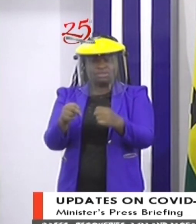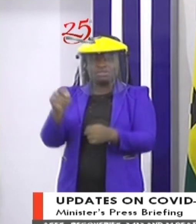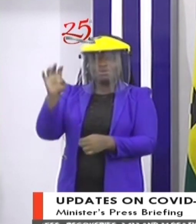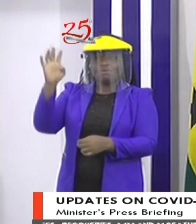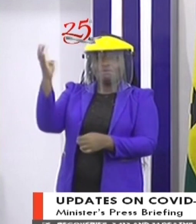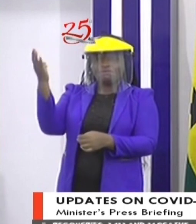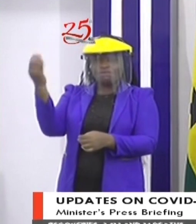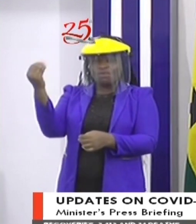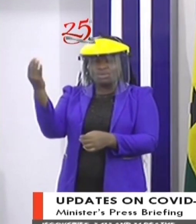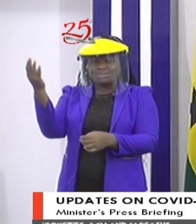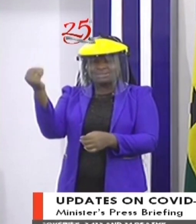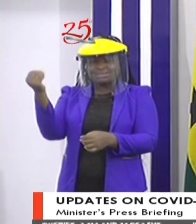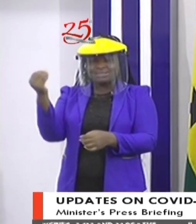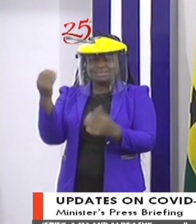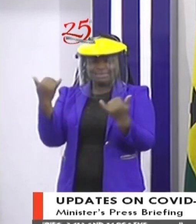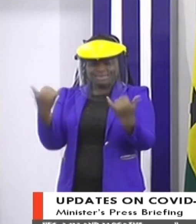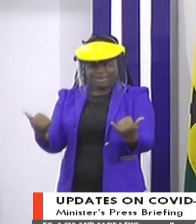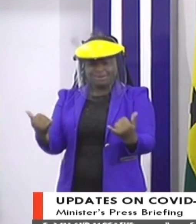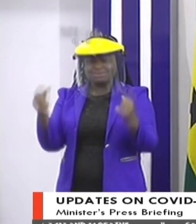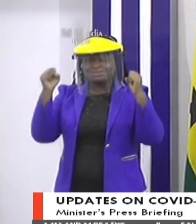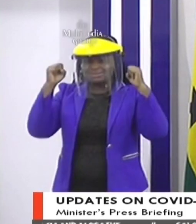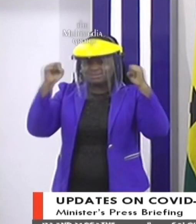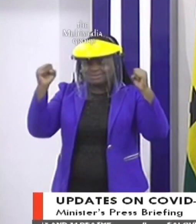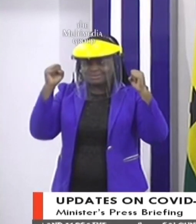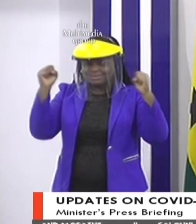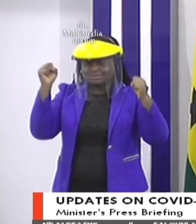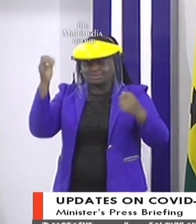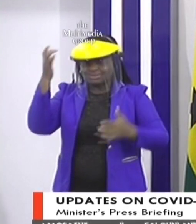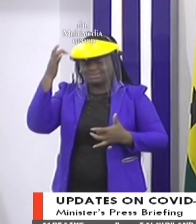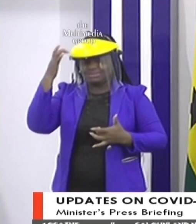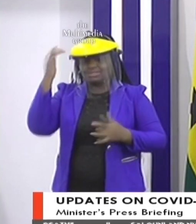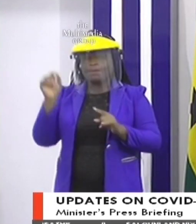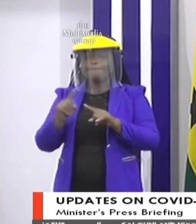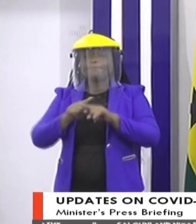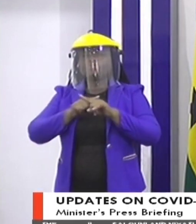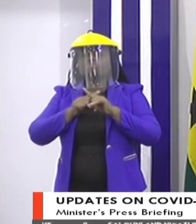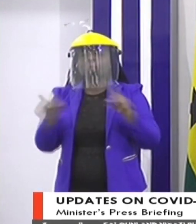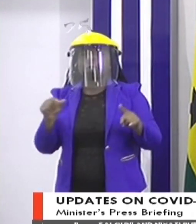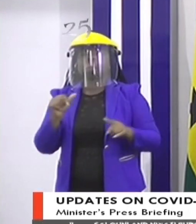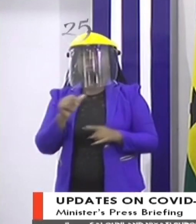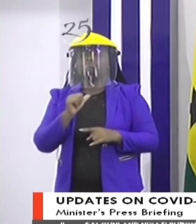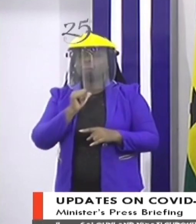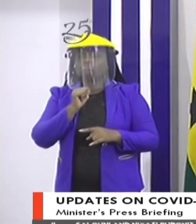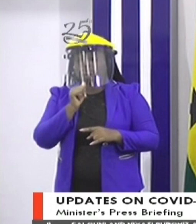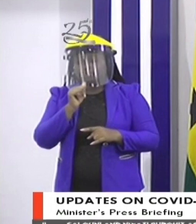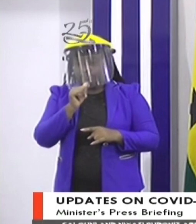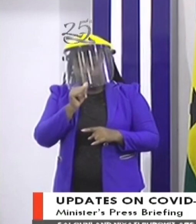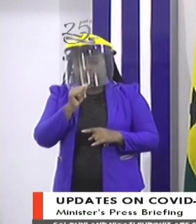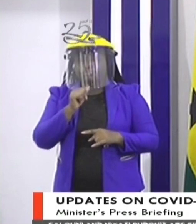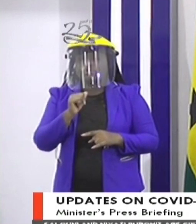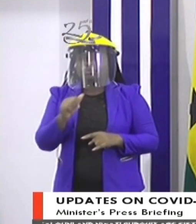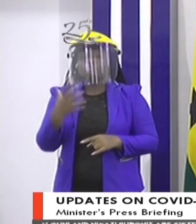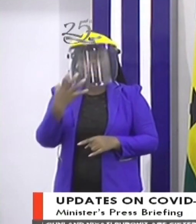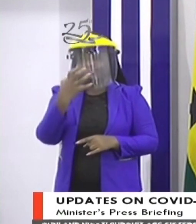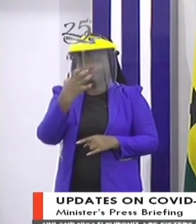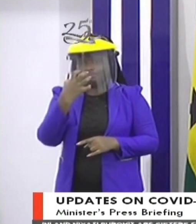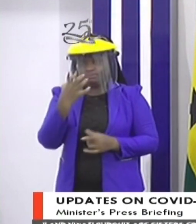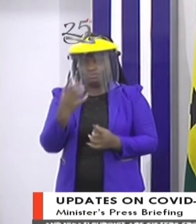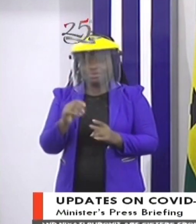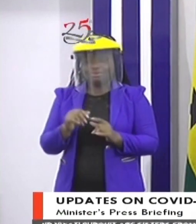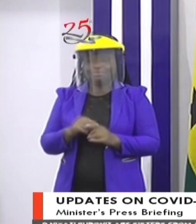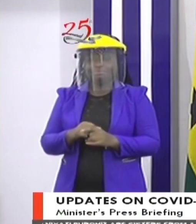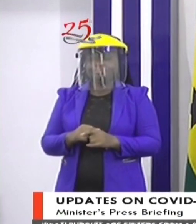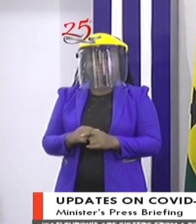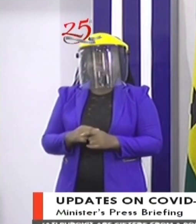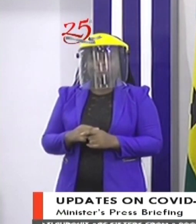14 cases are severe, but not on ventilators, and 3 cases are classified as critically